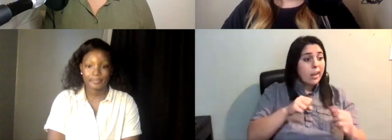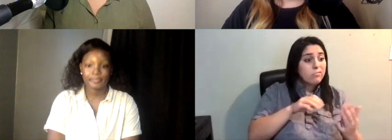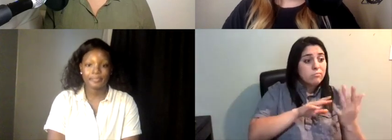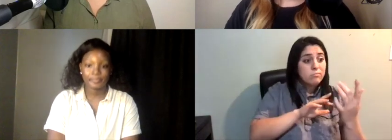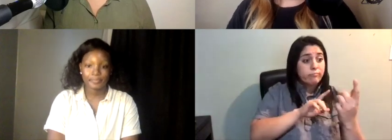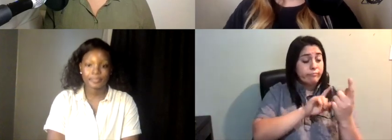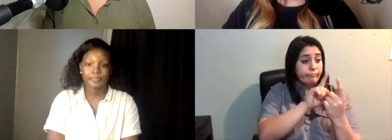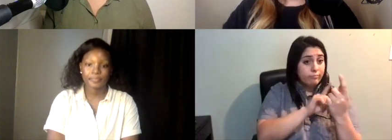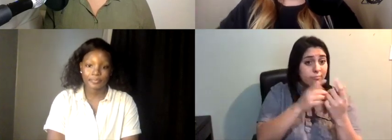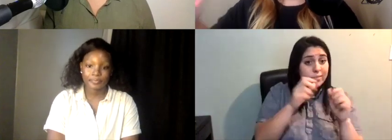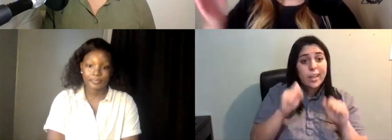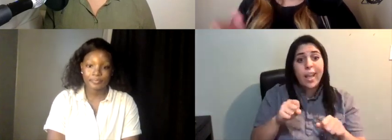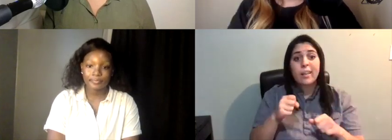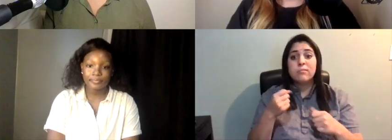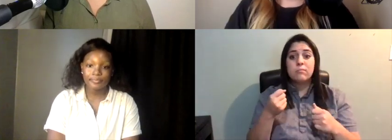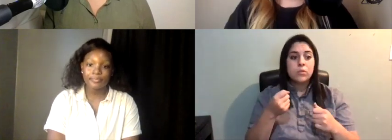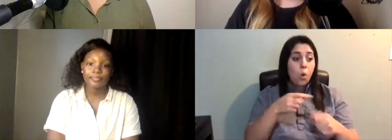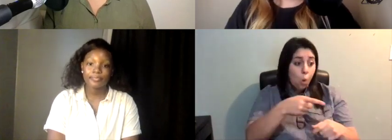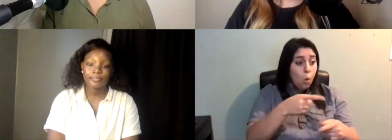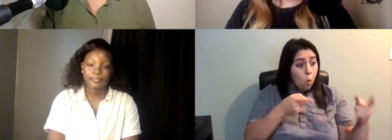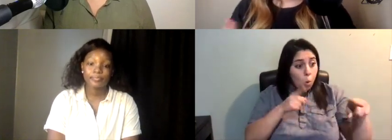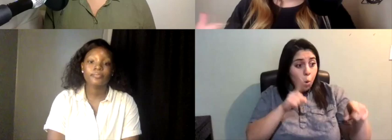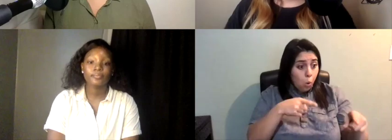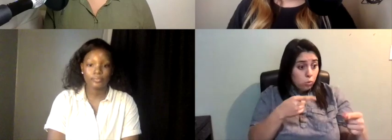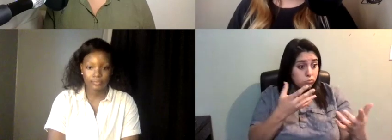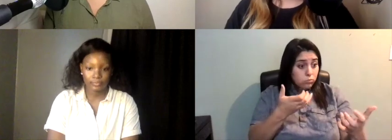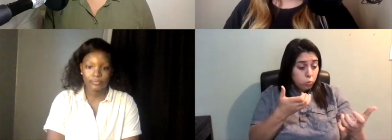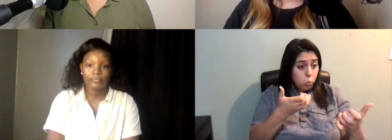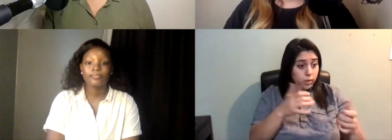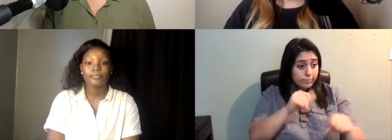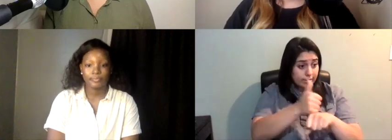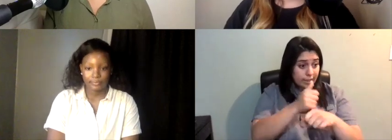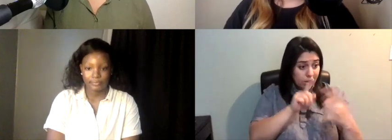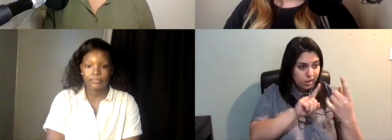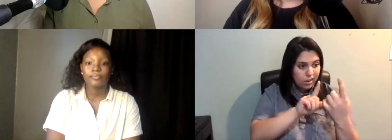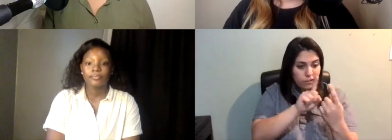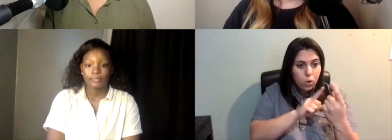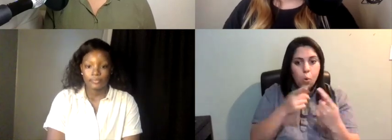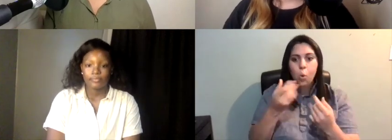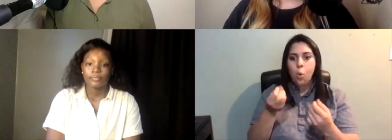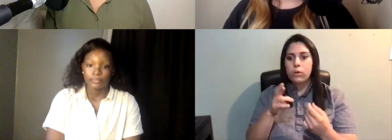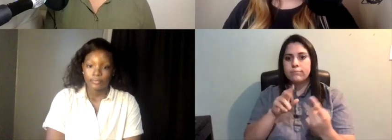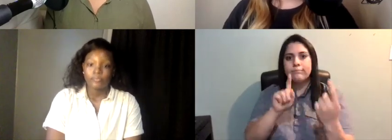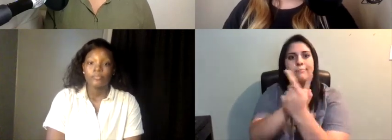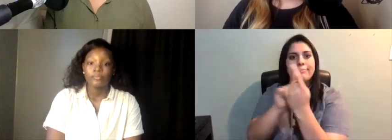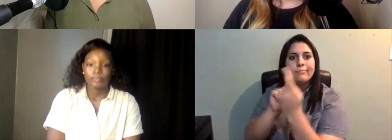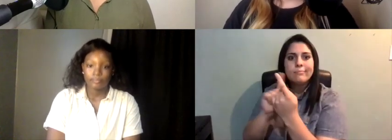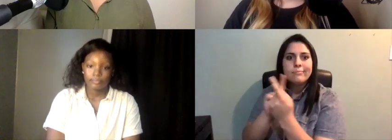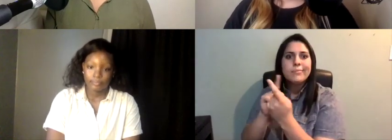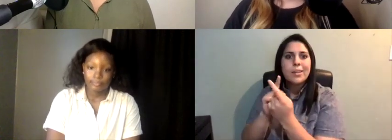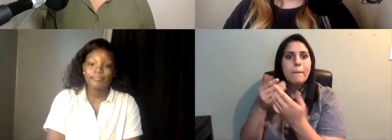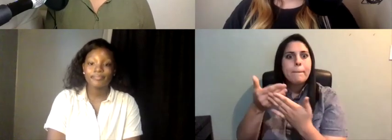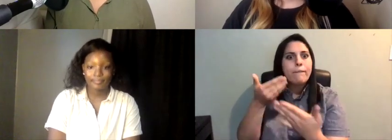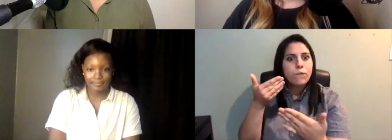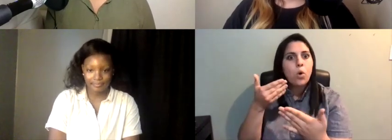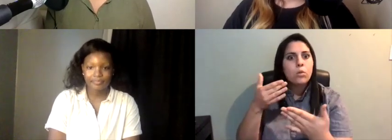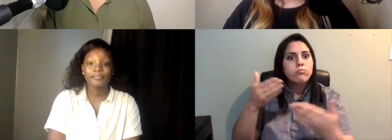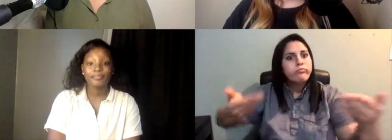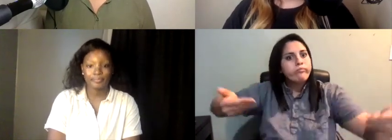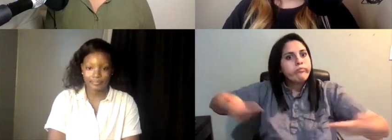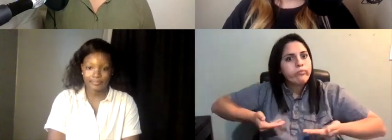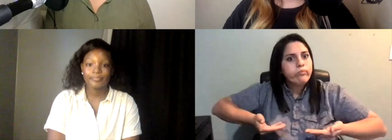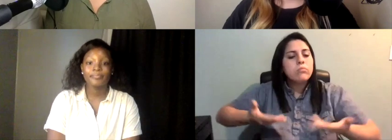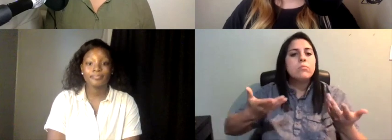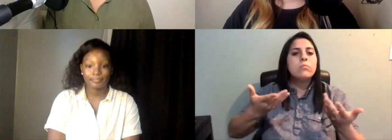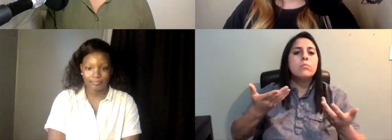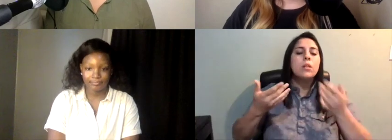interview with the first person, the second person, then, you know, a team and all this. And it does depend on the industry and who you know, of